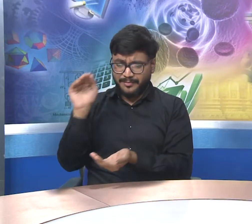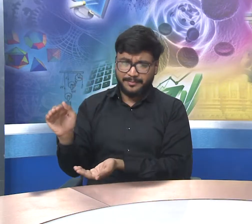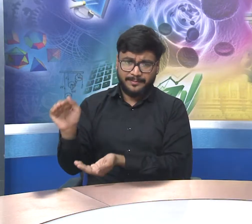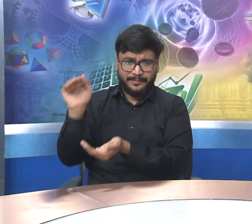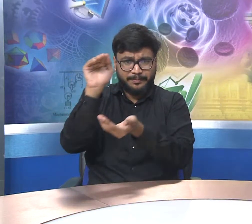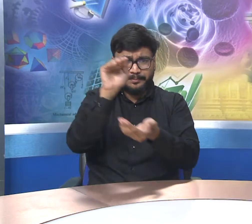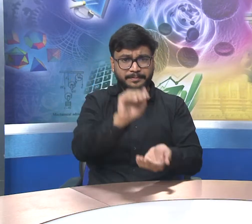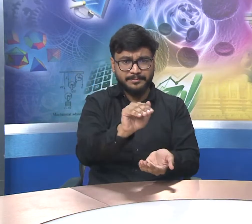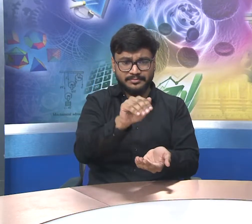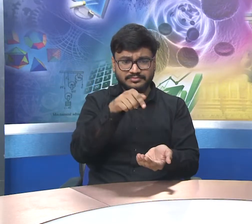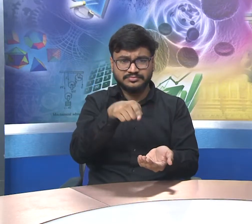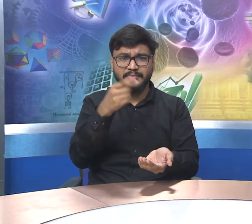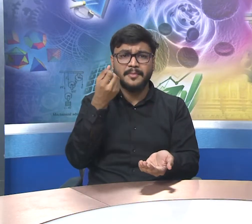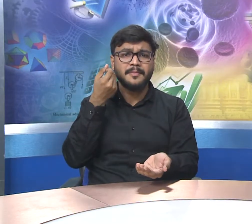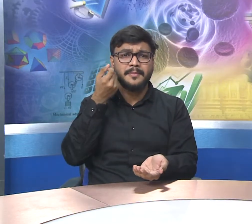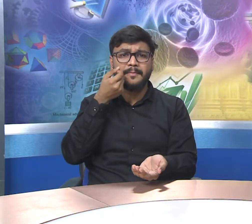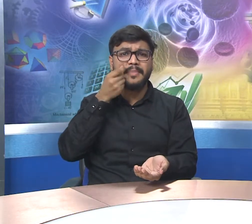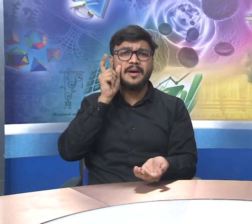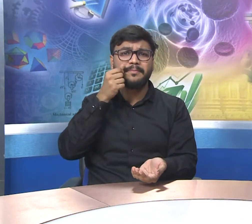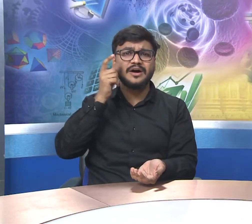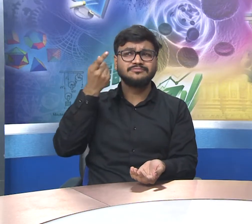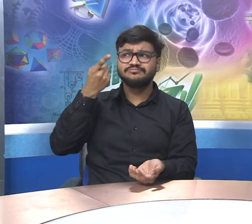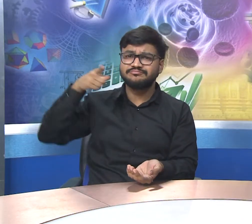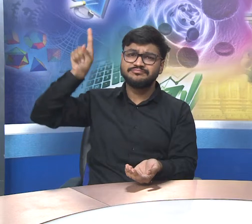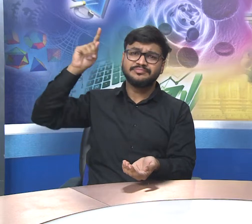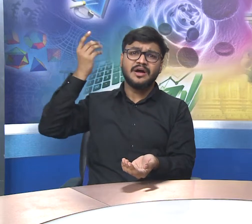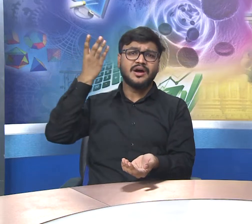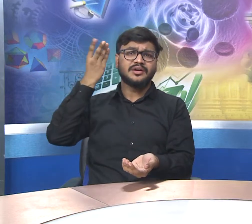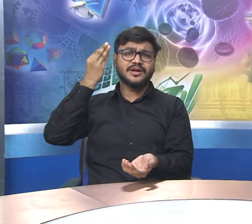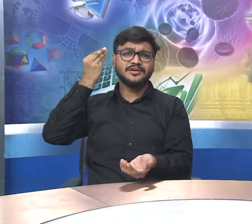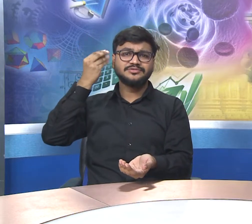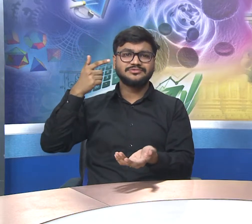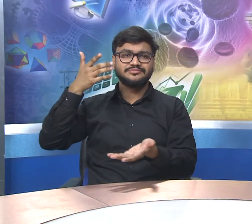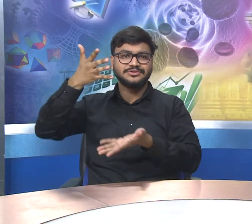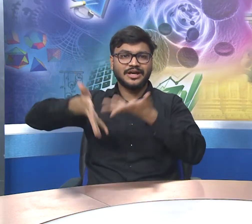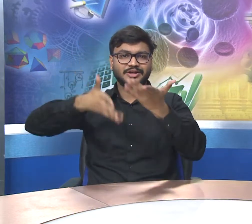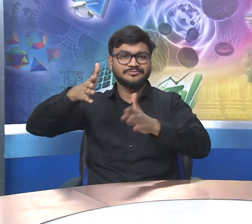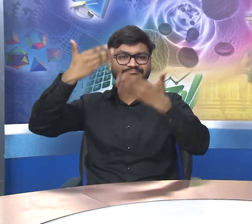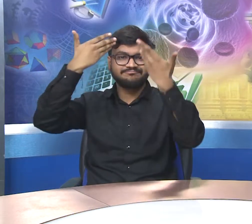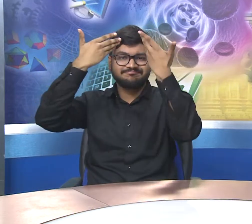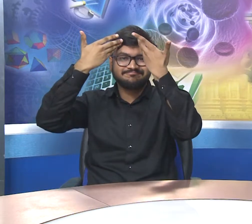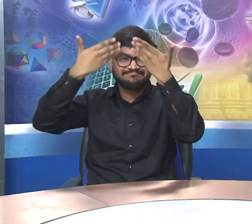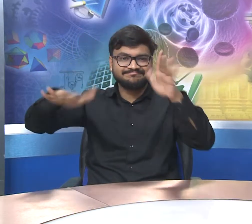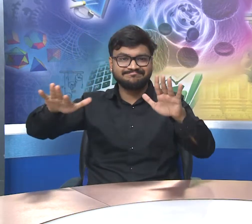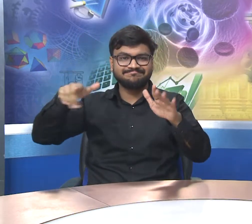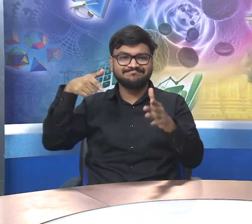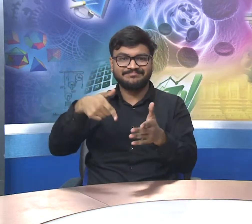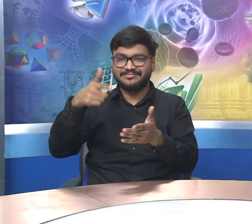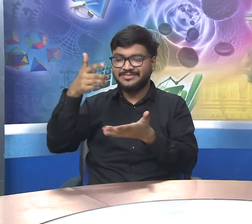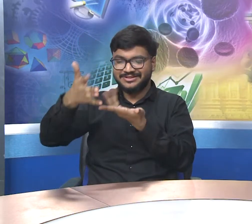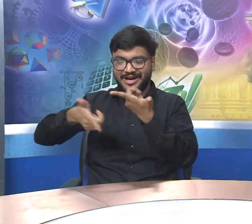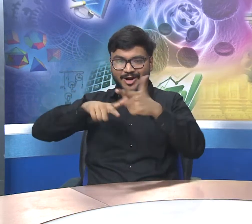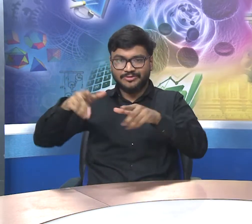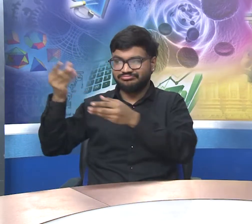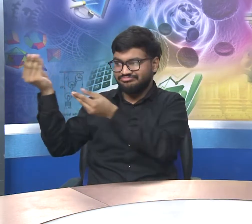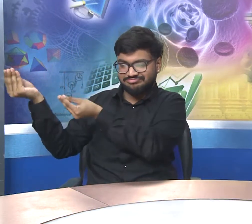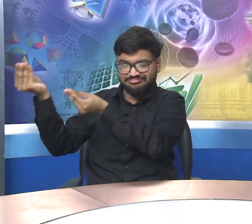A deaf child born into a hearing community, or we can say non-signing